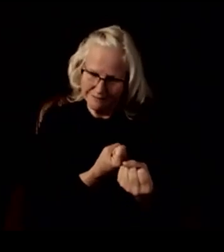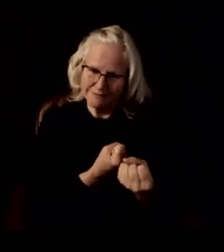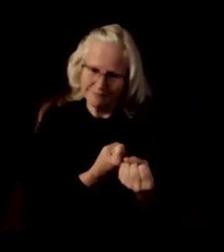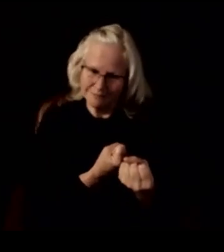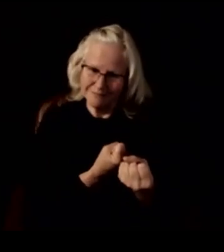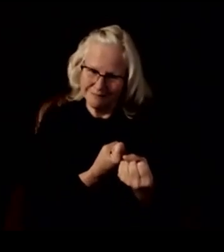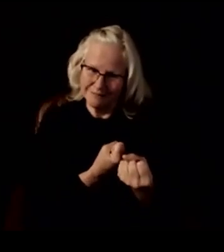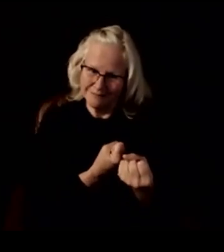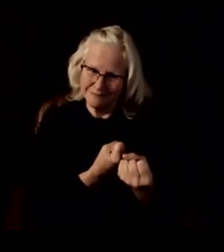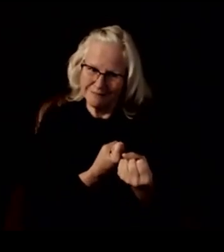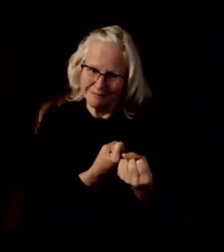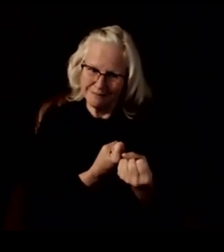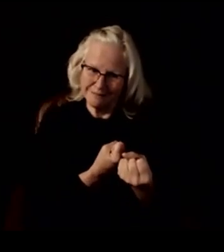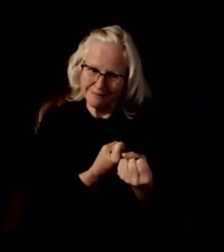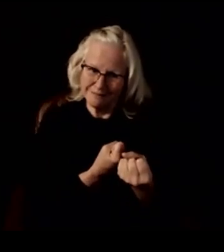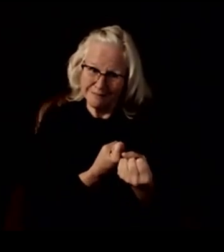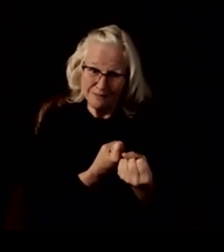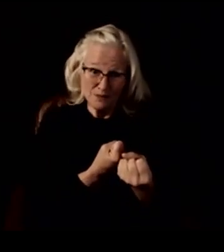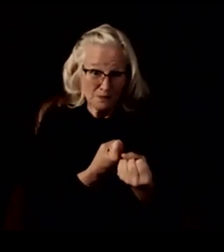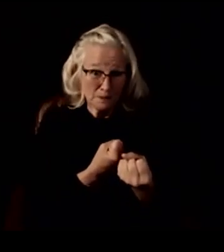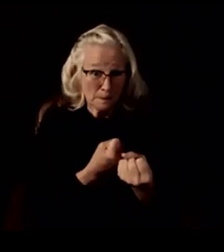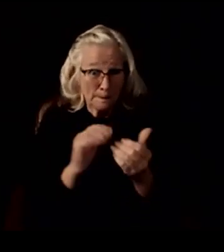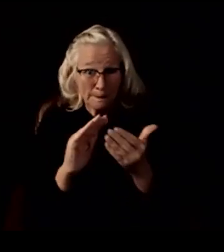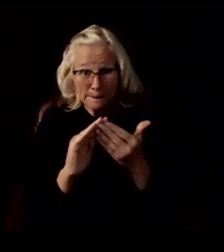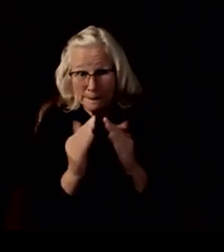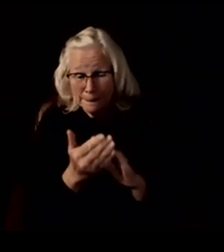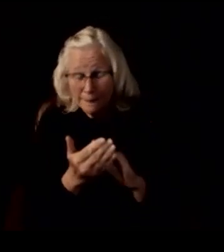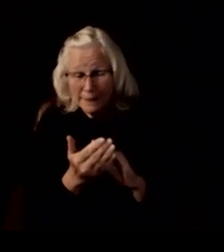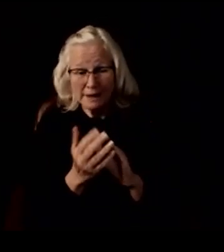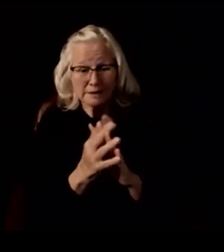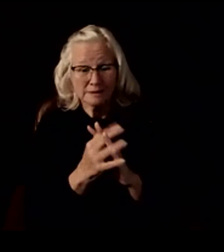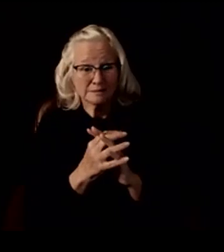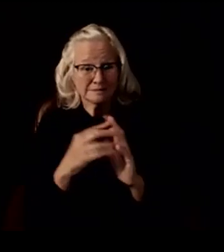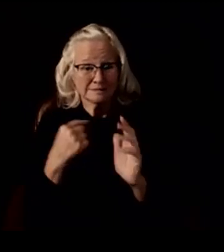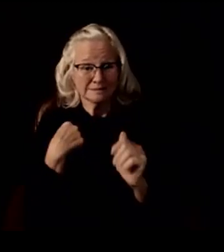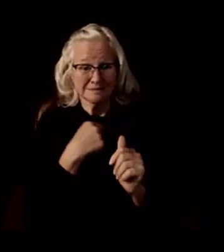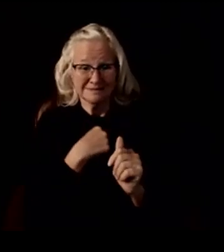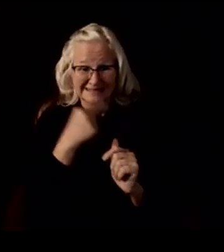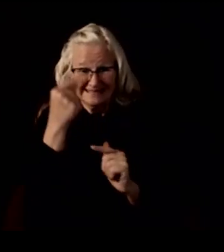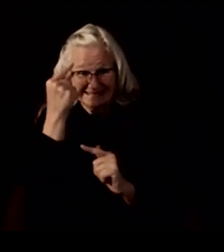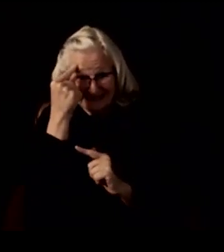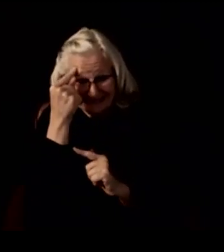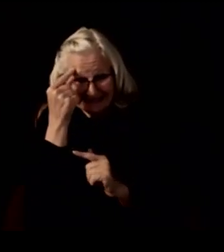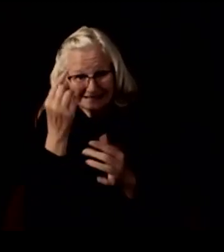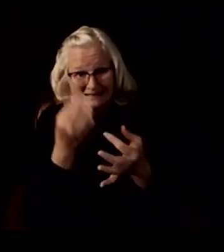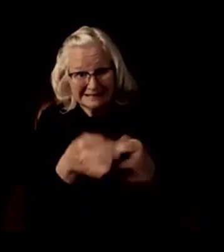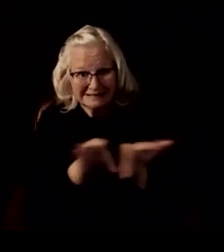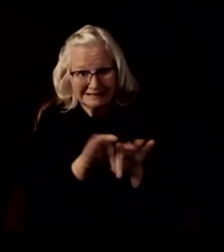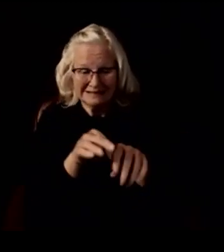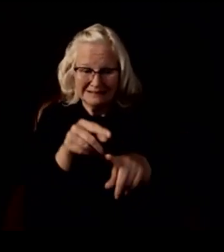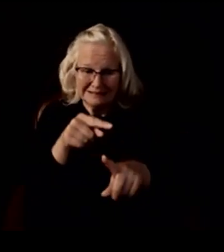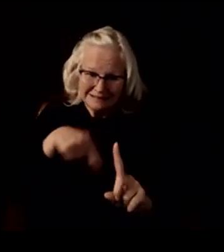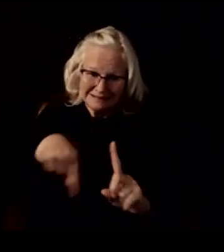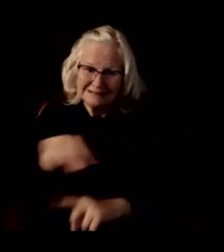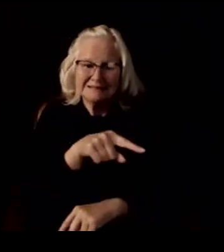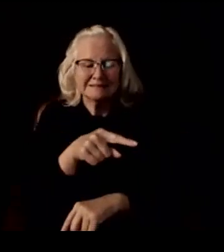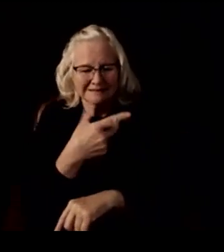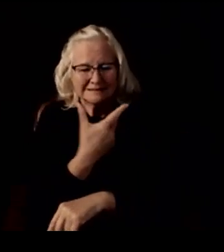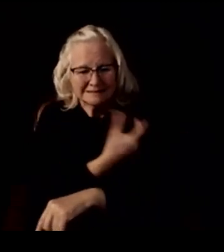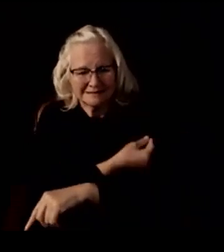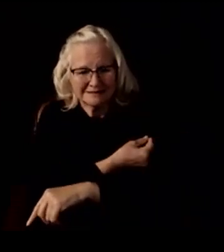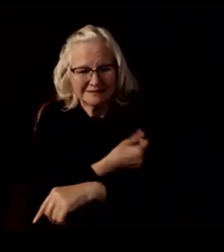in fact, communities that we think it's really, really important get vaccinated, that they have had, historic trauma as